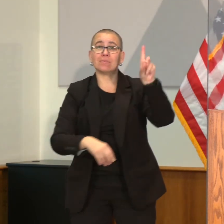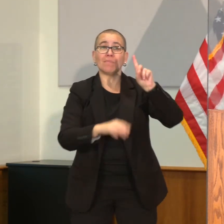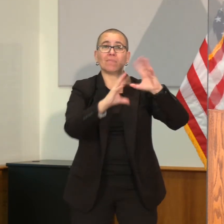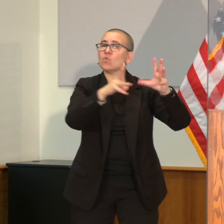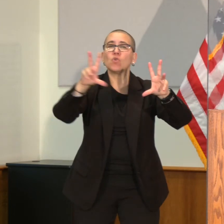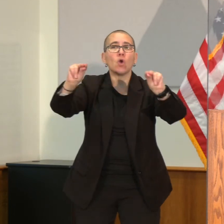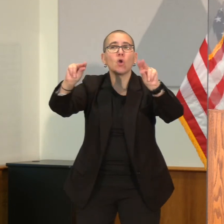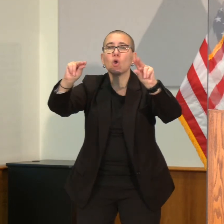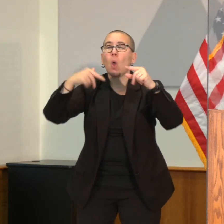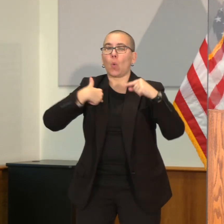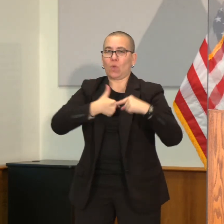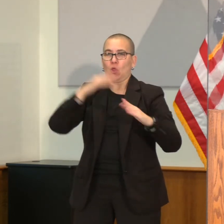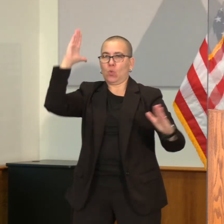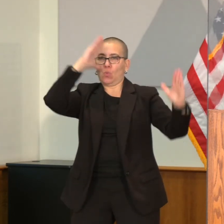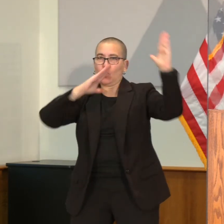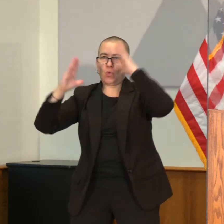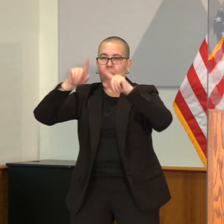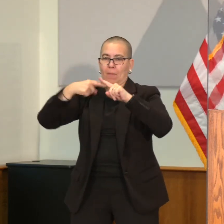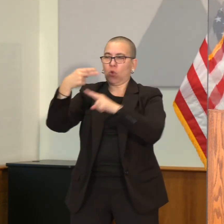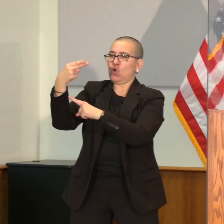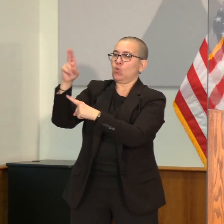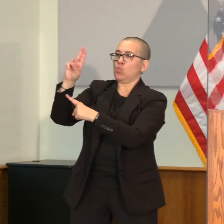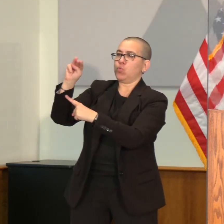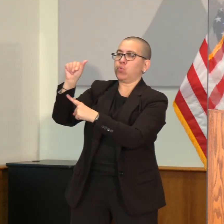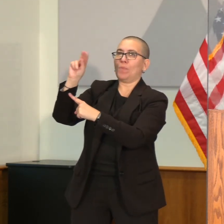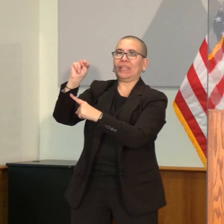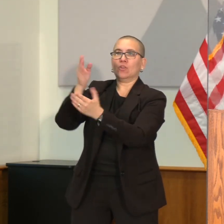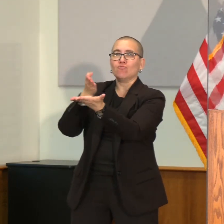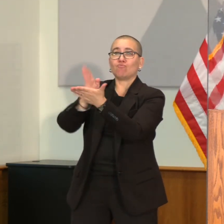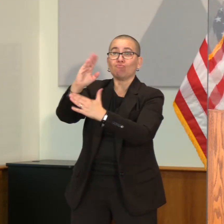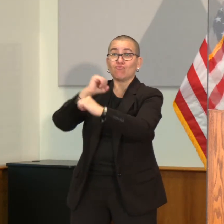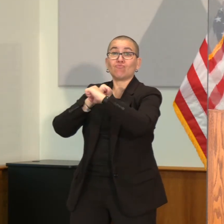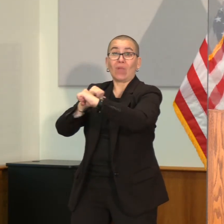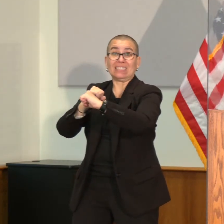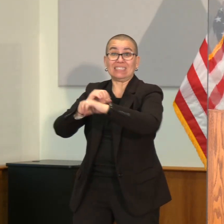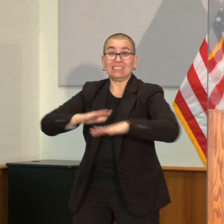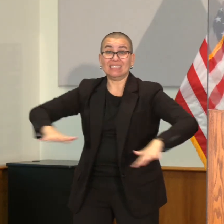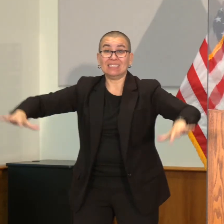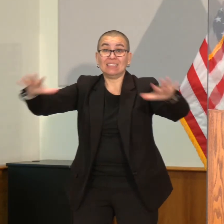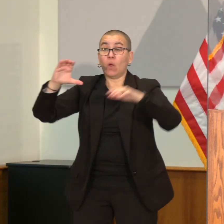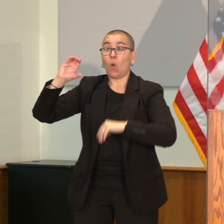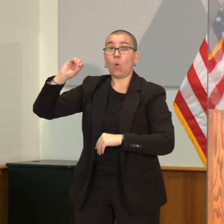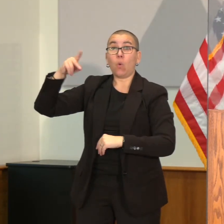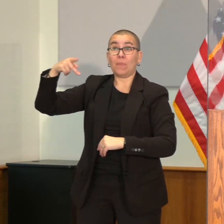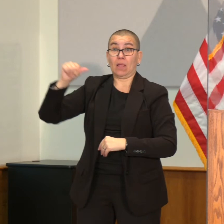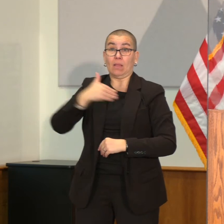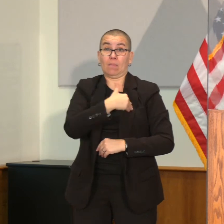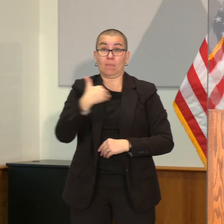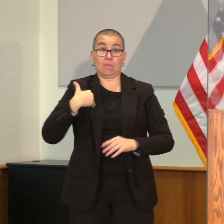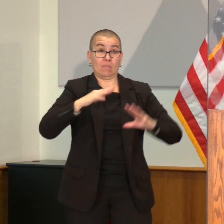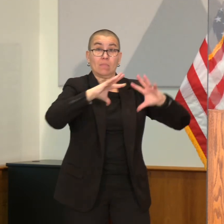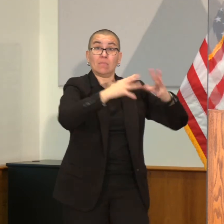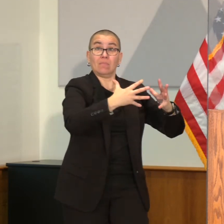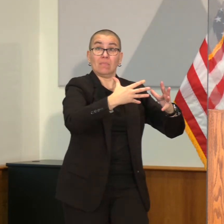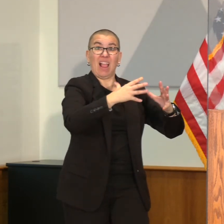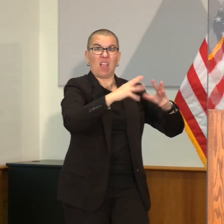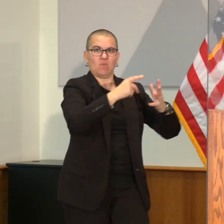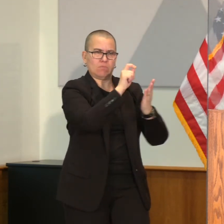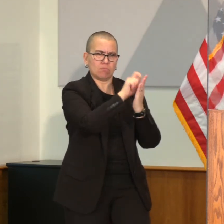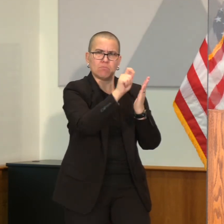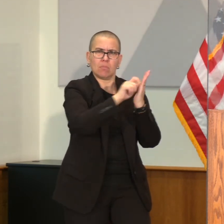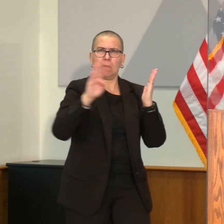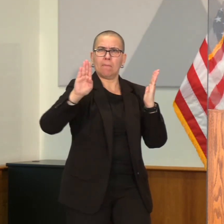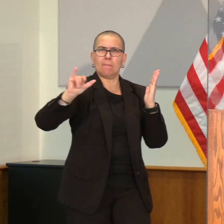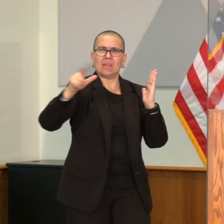rights. GOP members from the House who voted out the provisions in this bill will tell you this issue doesn't have to be